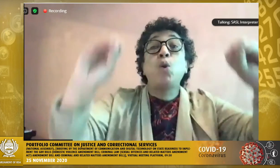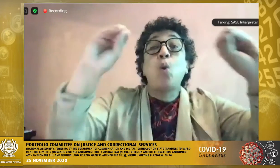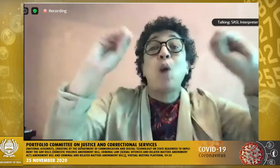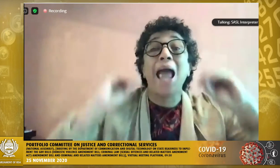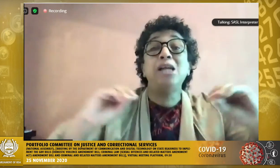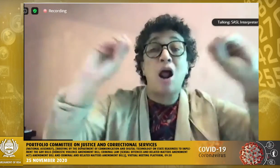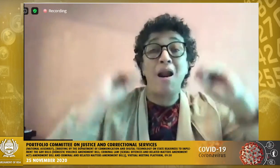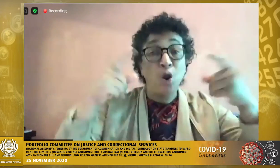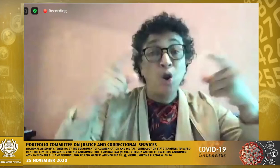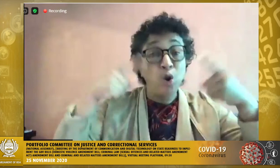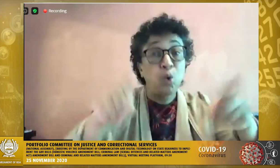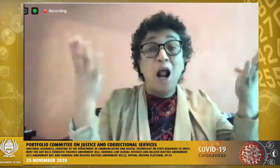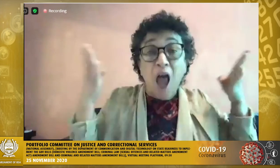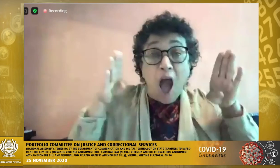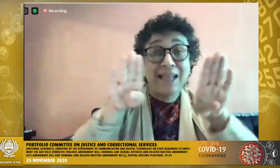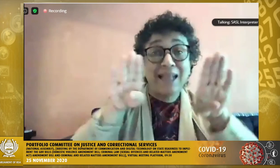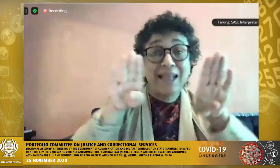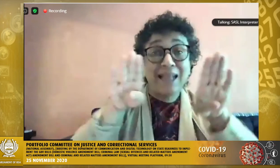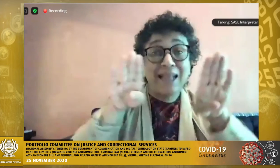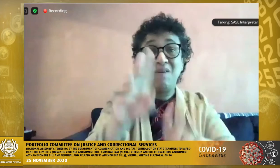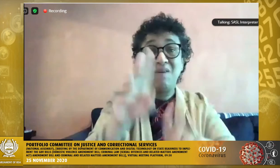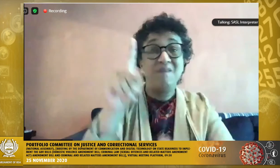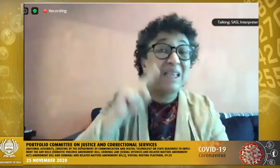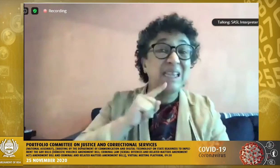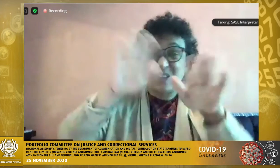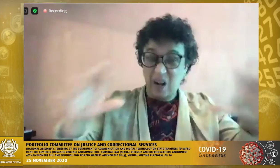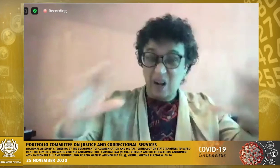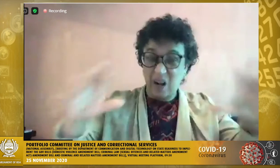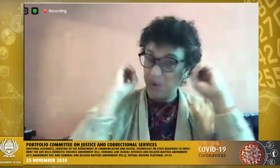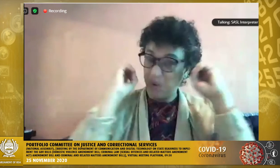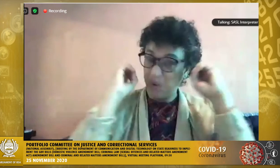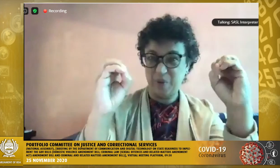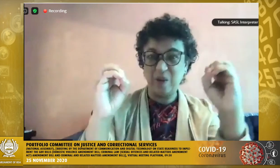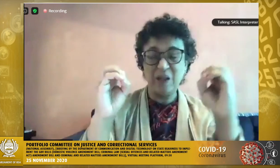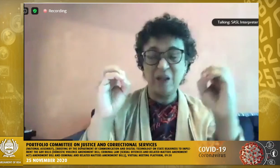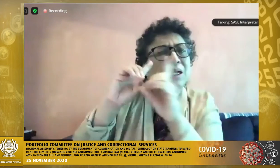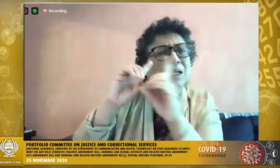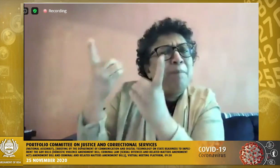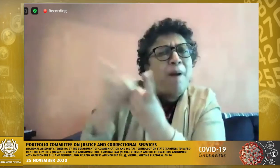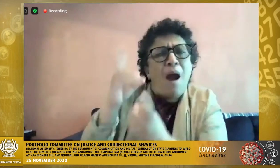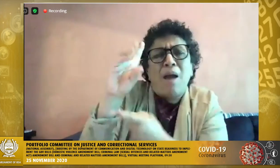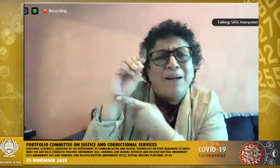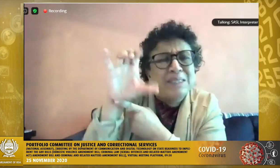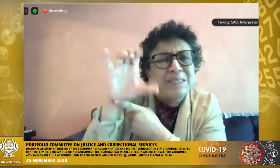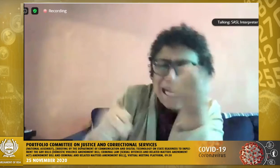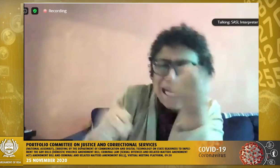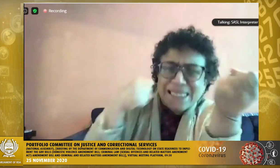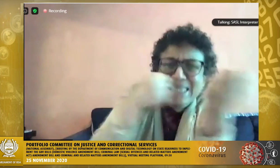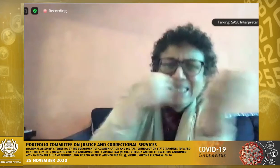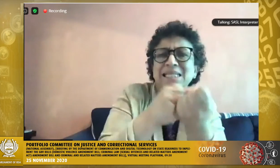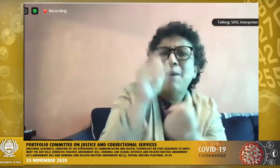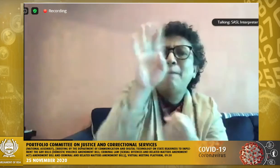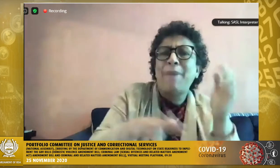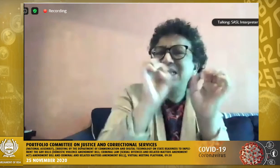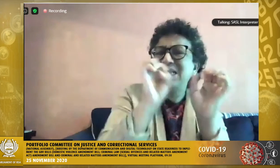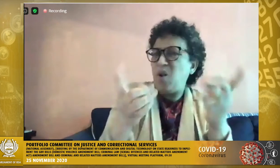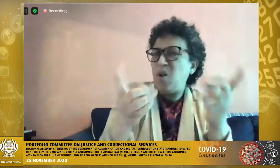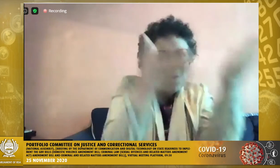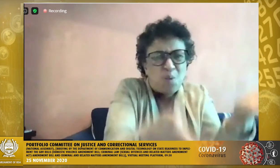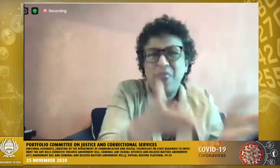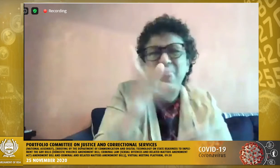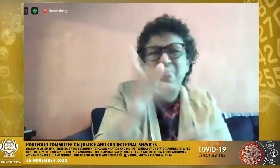as the deaf community, we are incredibly disappointed about the education provided for deaf children,